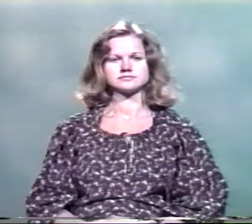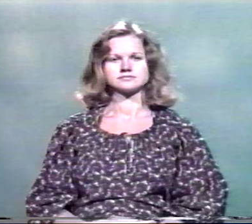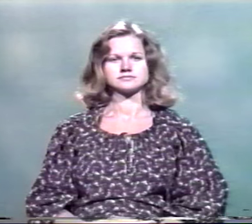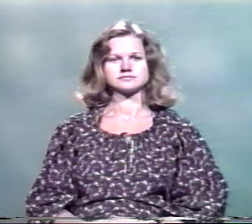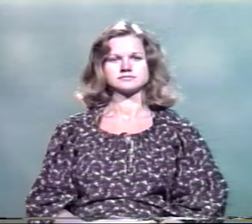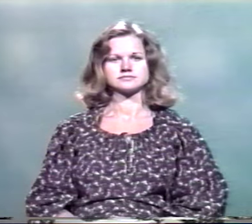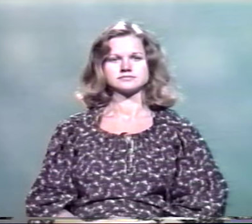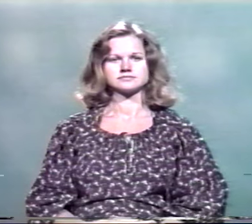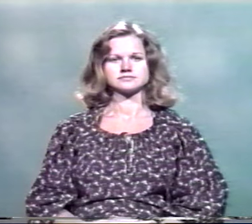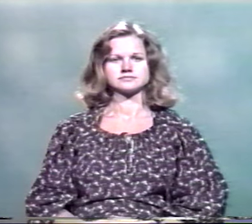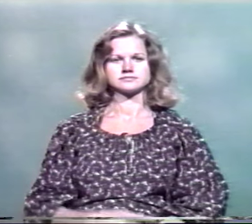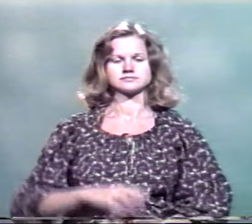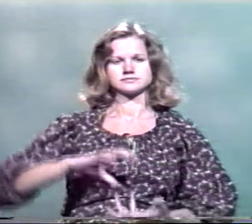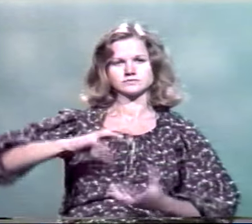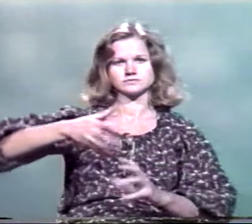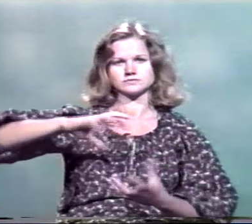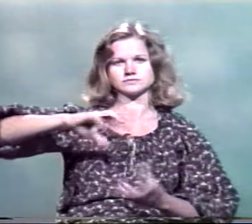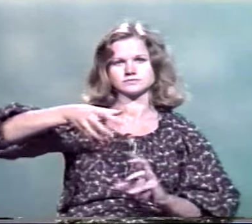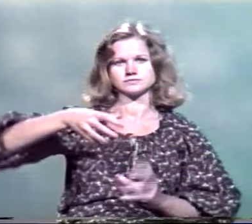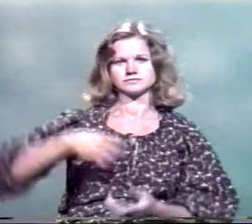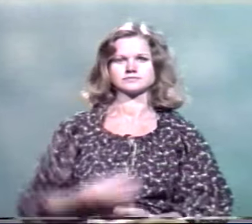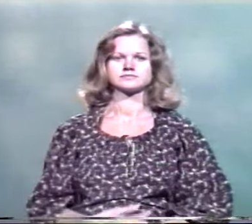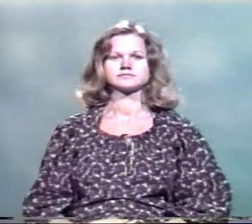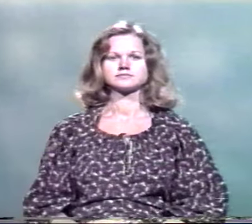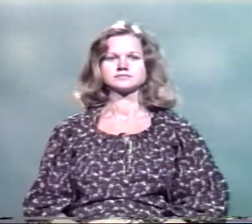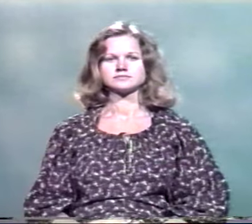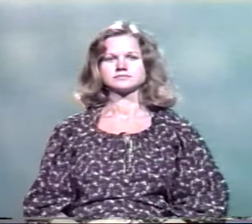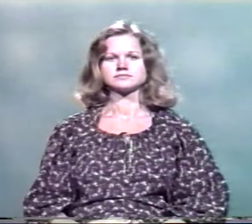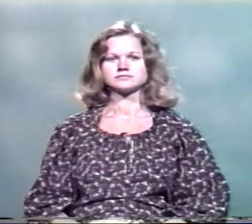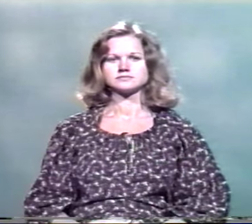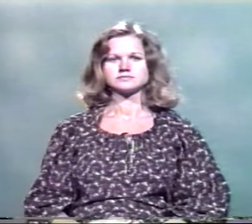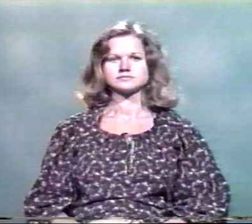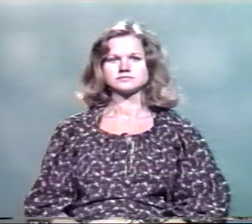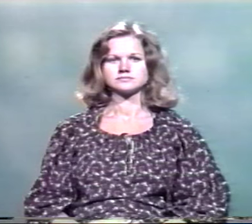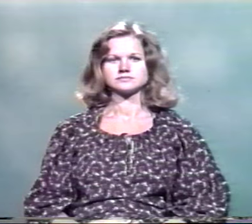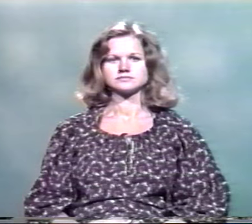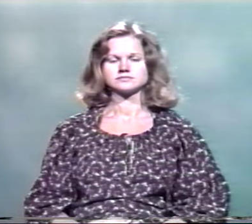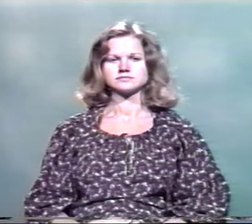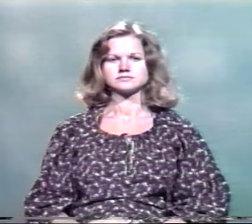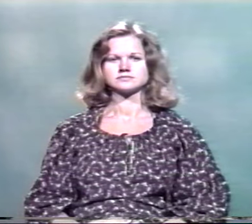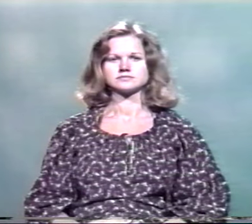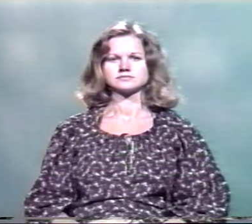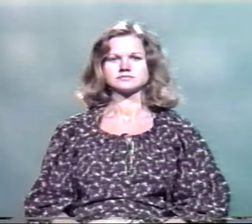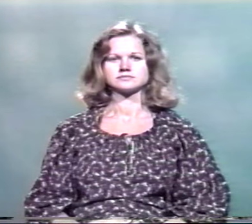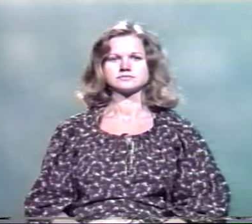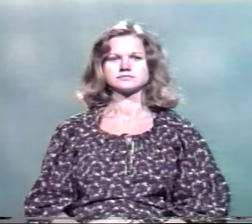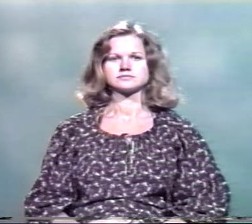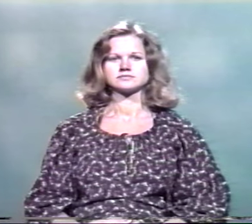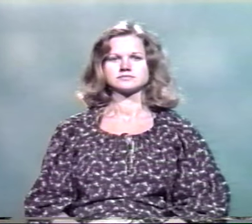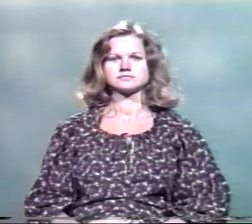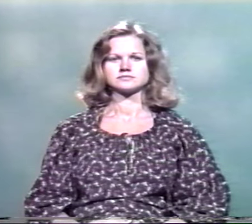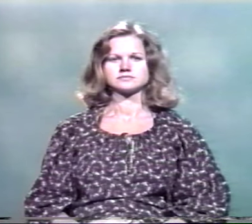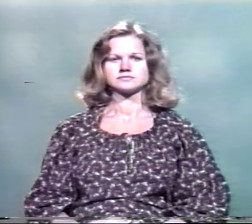The sign washing machine can be used as a verb. That is, you can use this to mean to wash clothes.